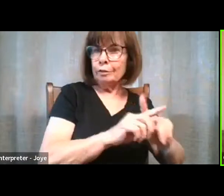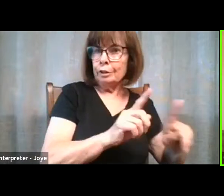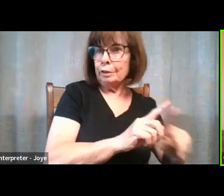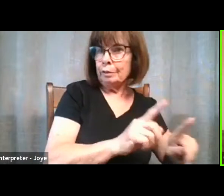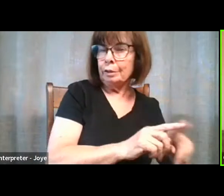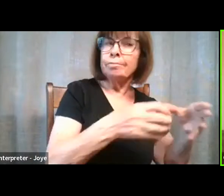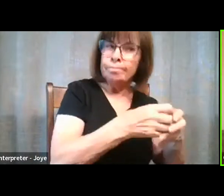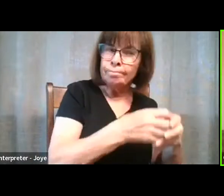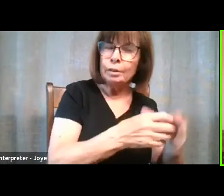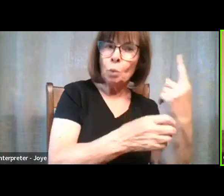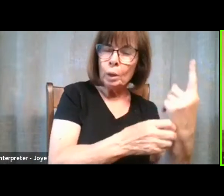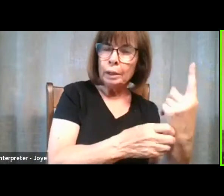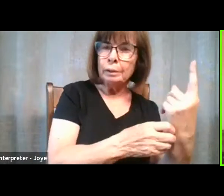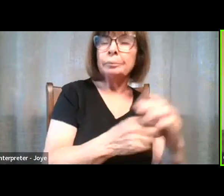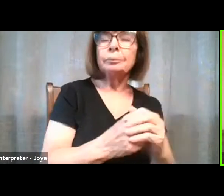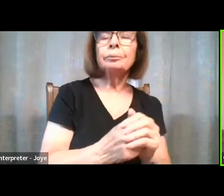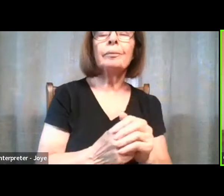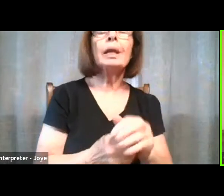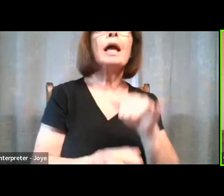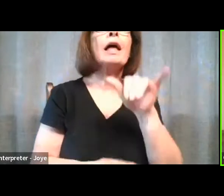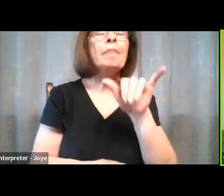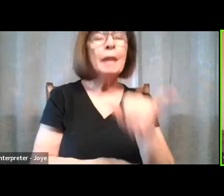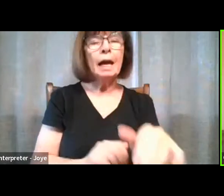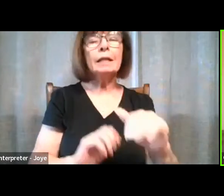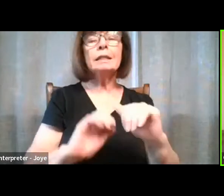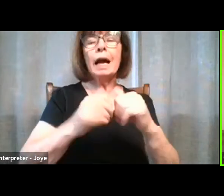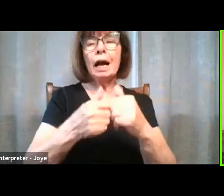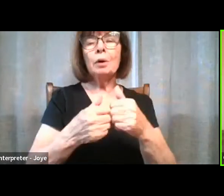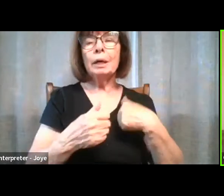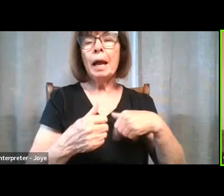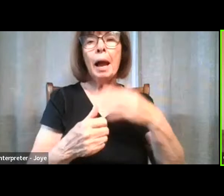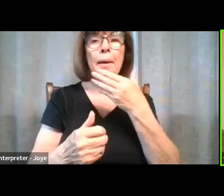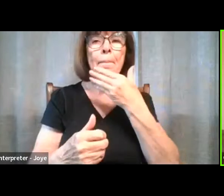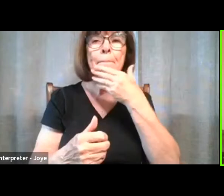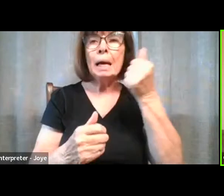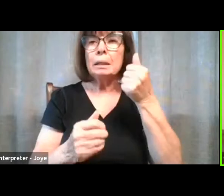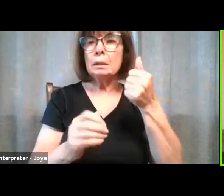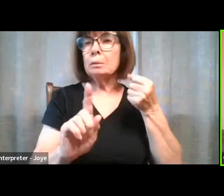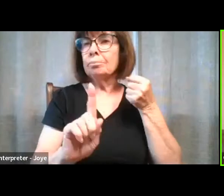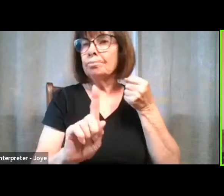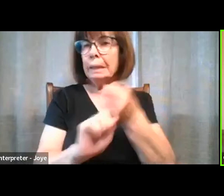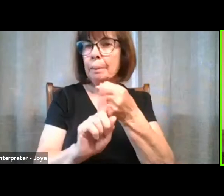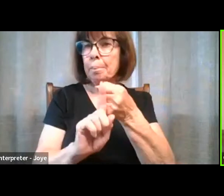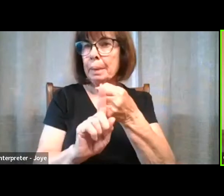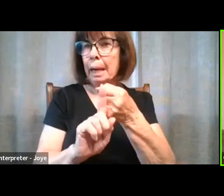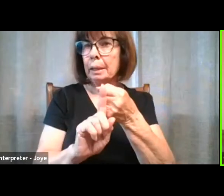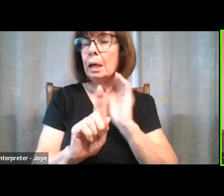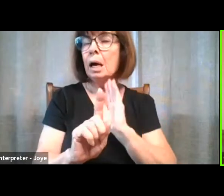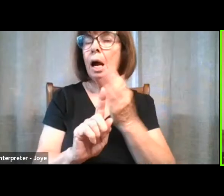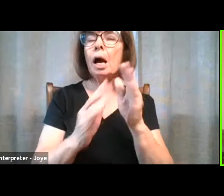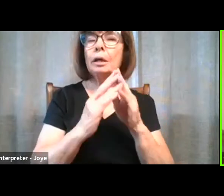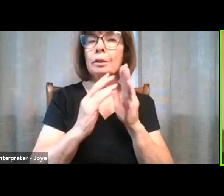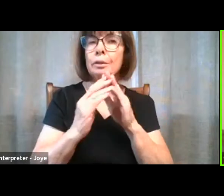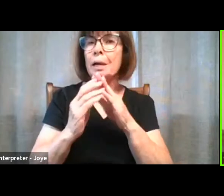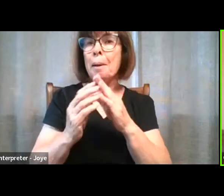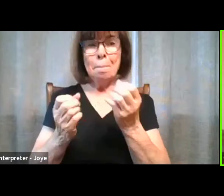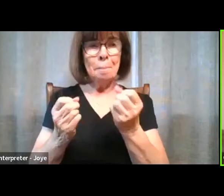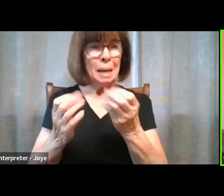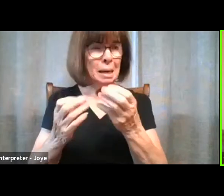is the method by which we can best impact our community, by addressing multiple